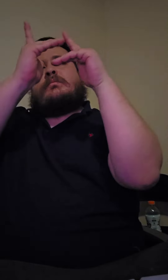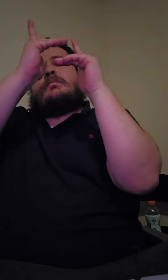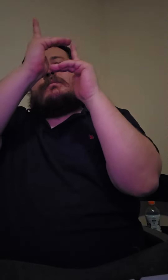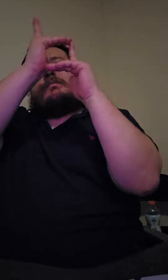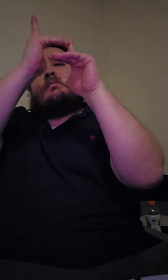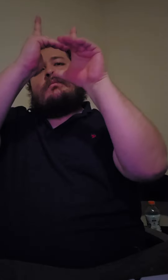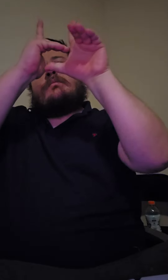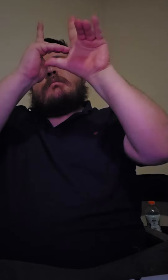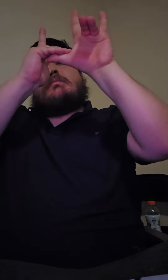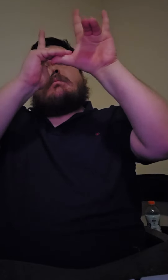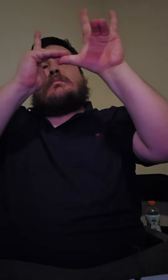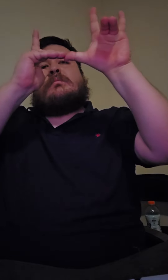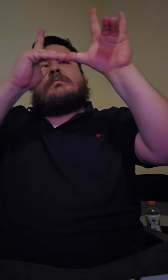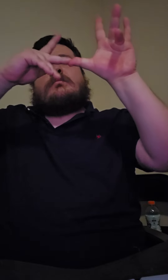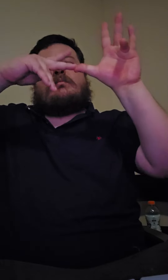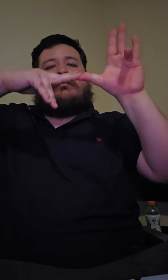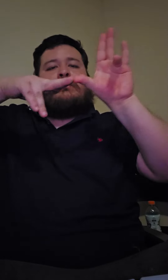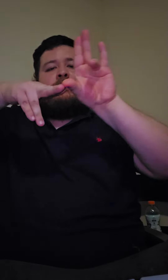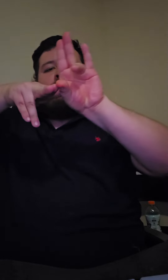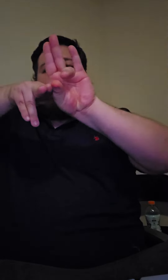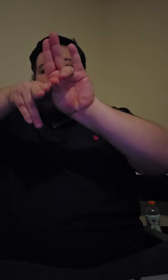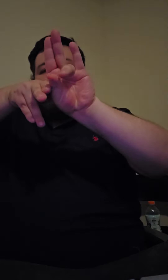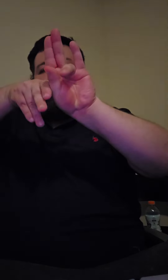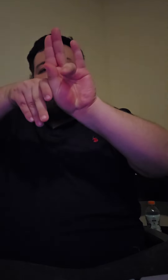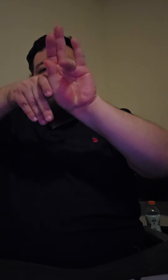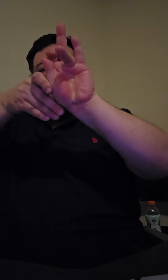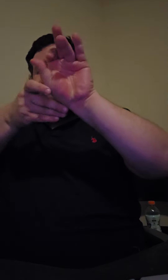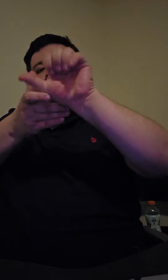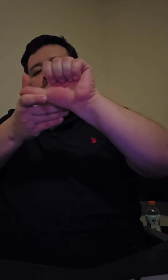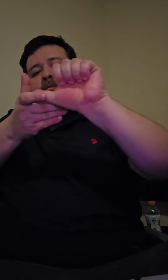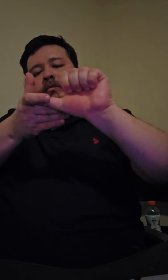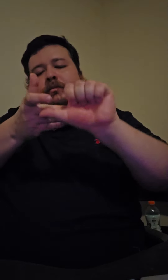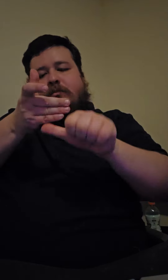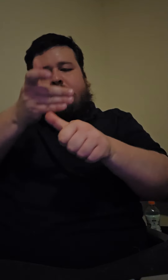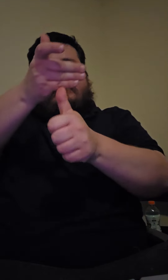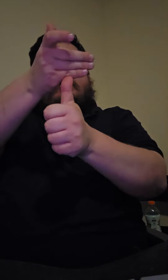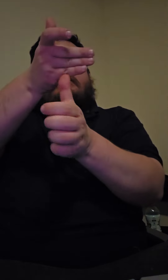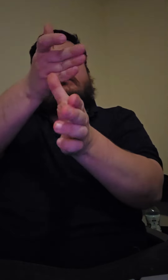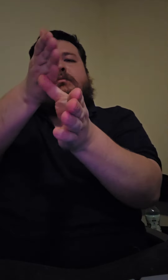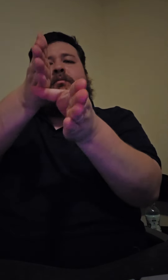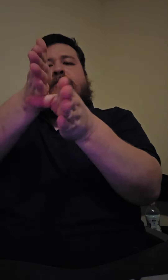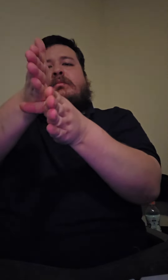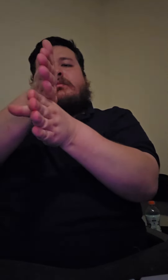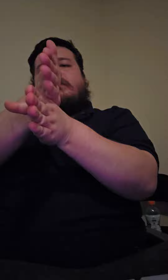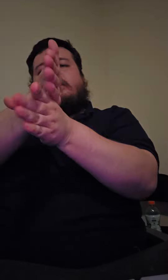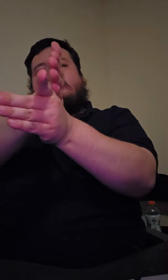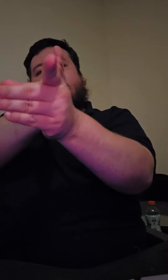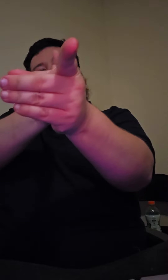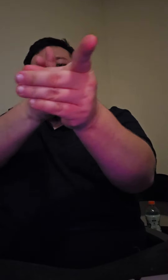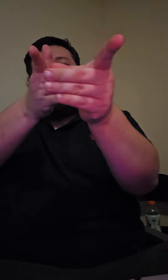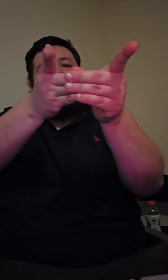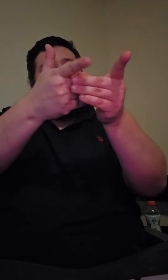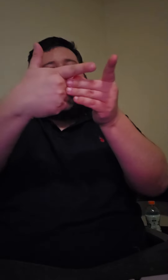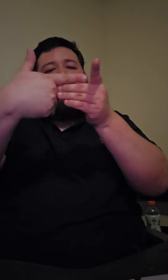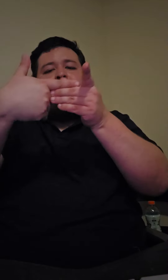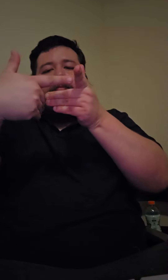a beast like the gorilla head that is on my chest, please let me flex, I'm goin' off, I need some fuckin' bread, drugs are green, my bitch is